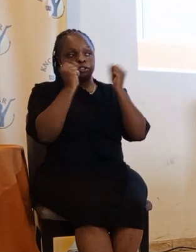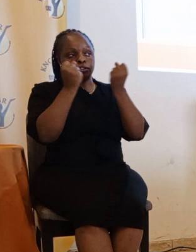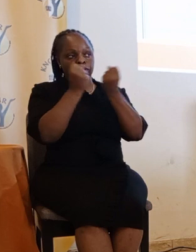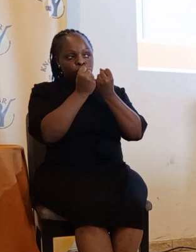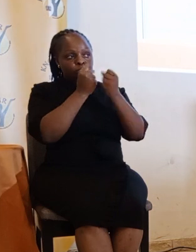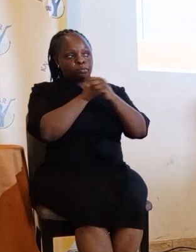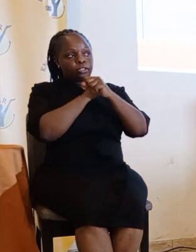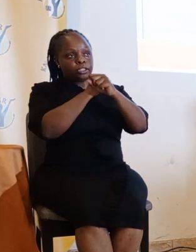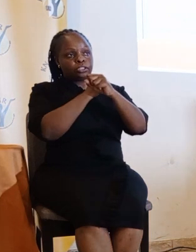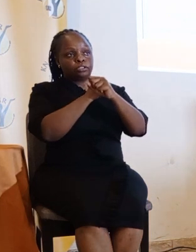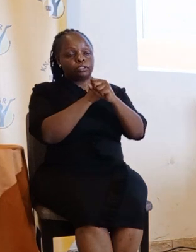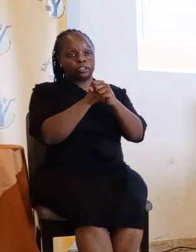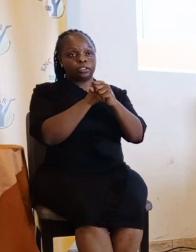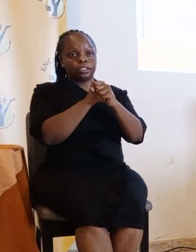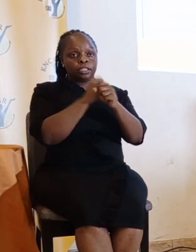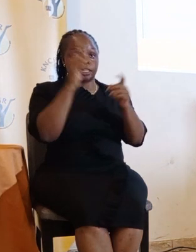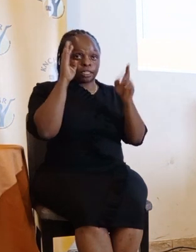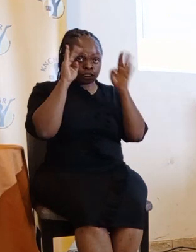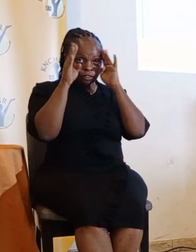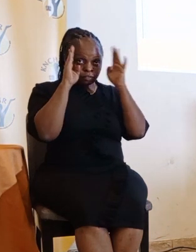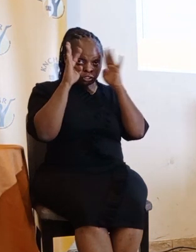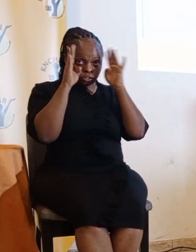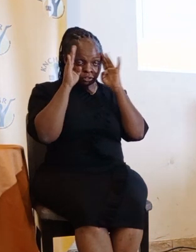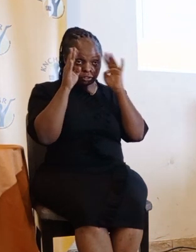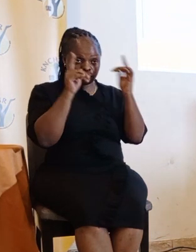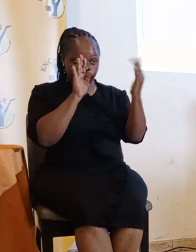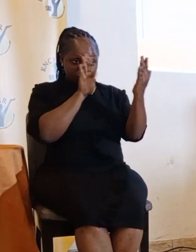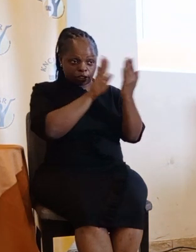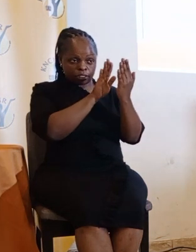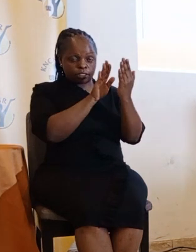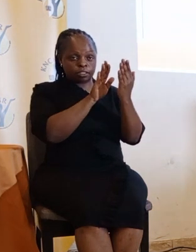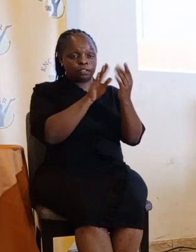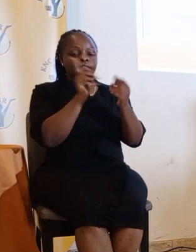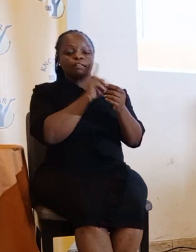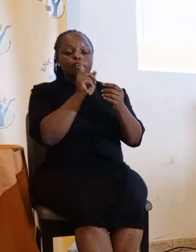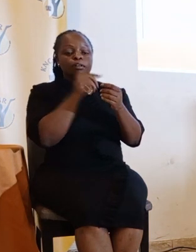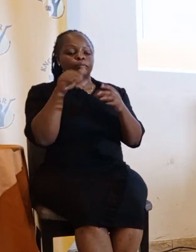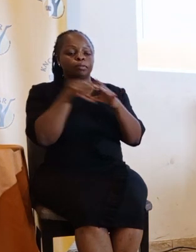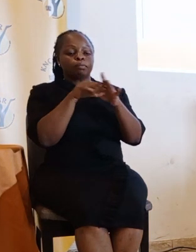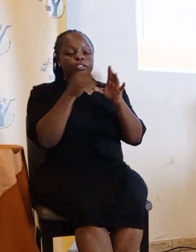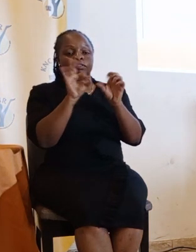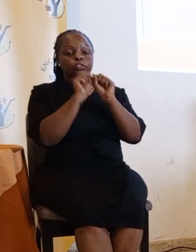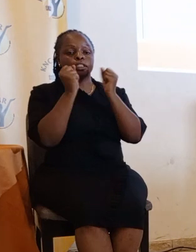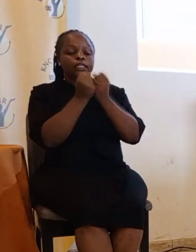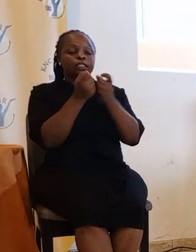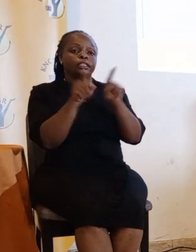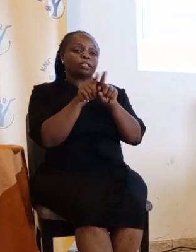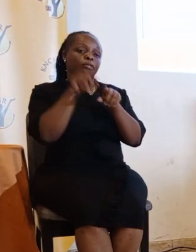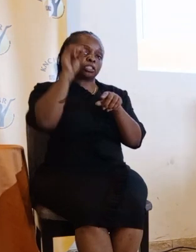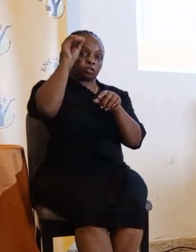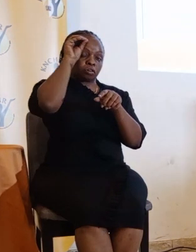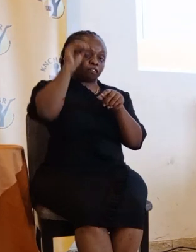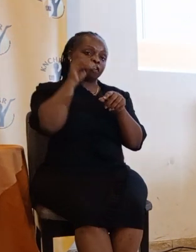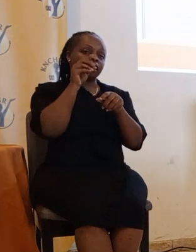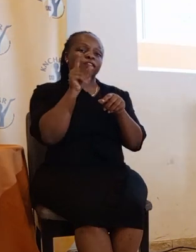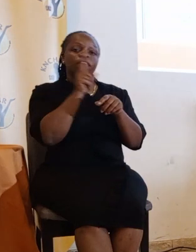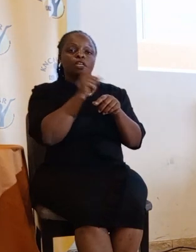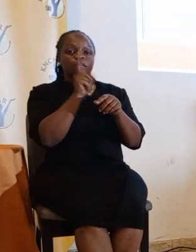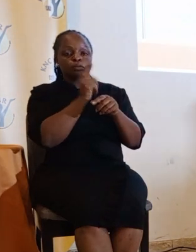protection interventions targeting vulnerable members of the society, such as orphans and